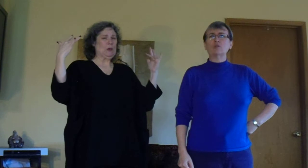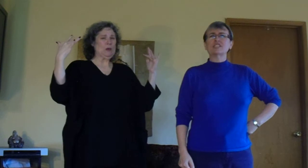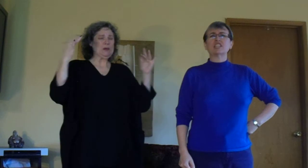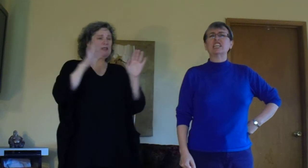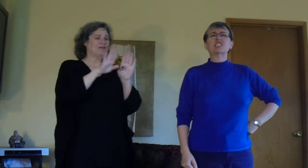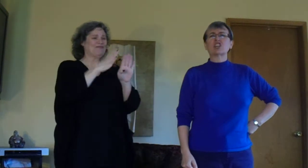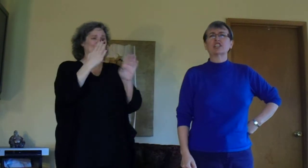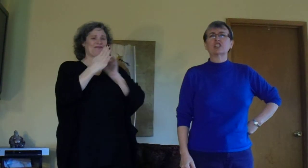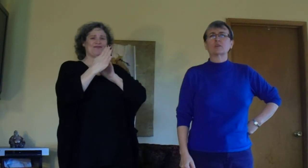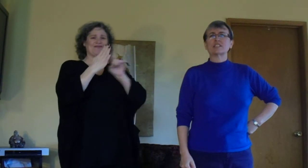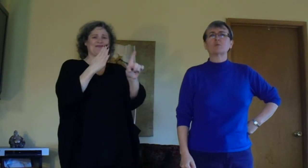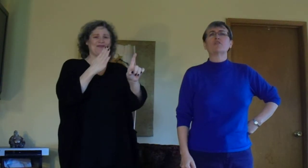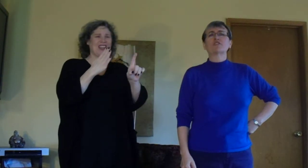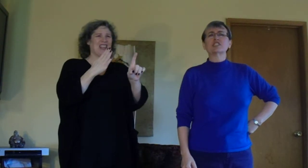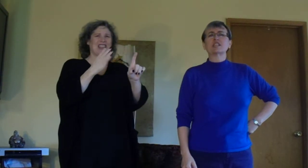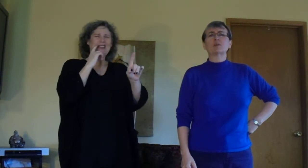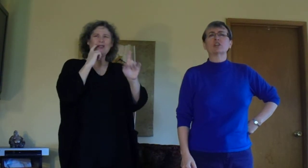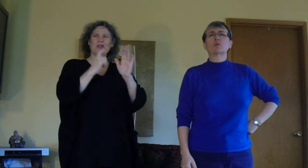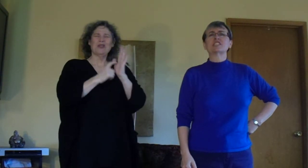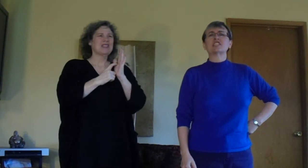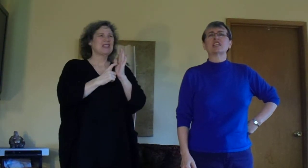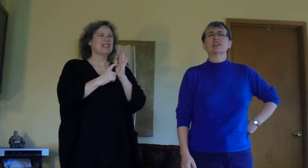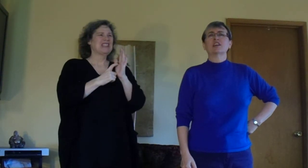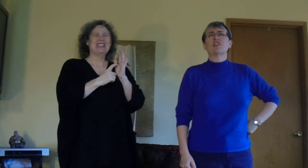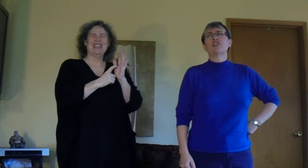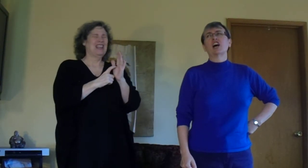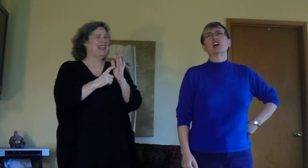and he started noticing. Well, first he would noticing the